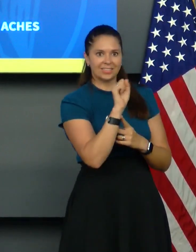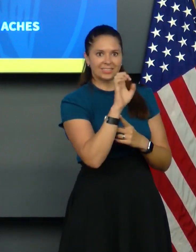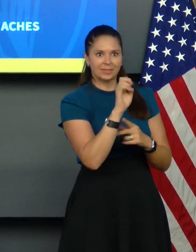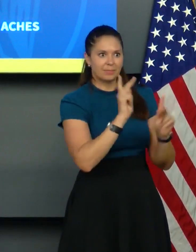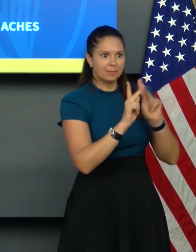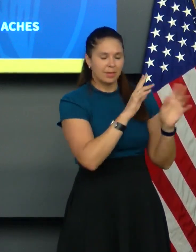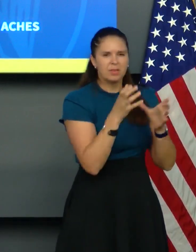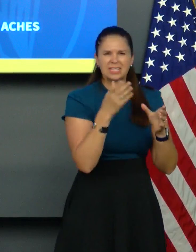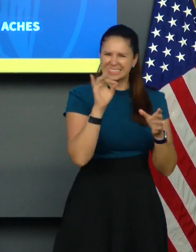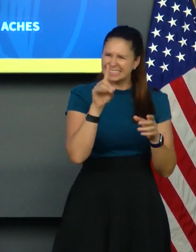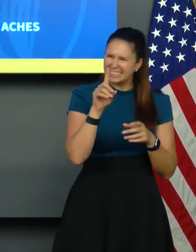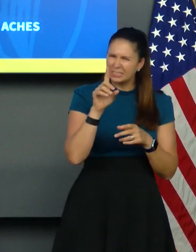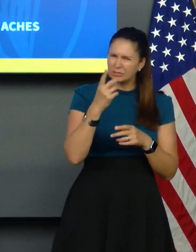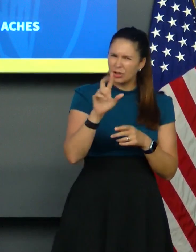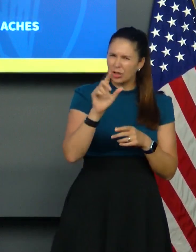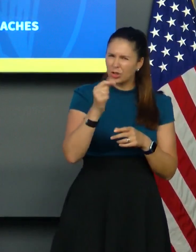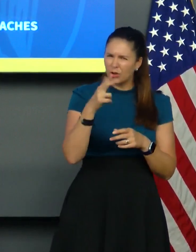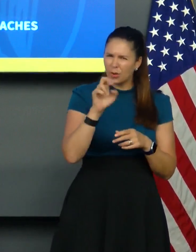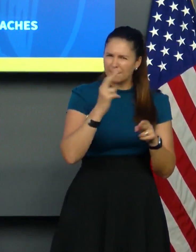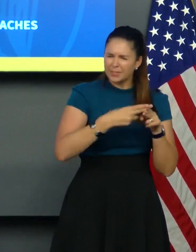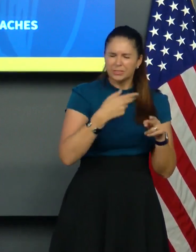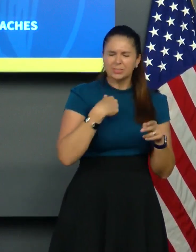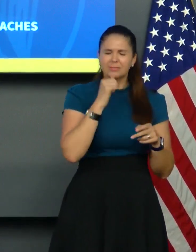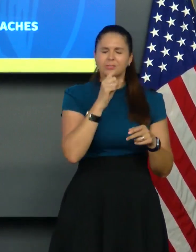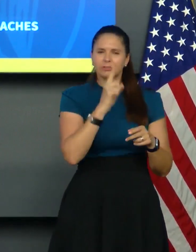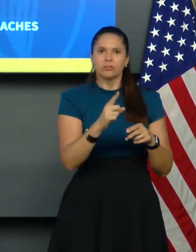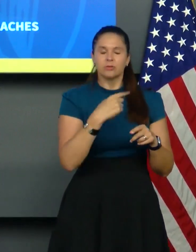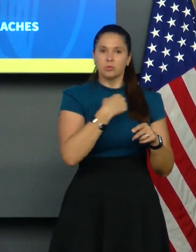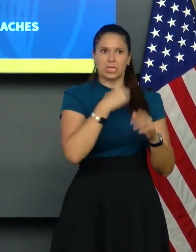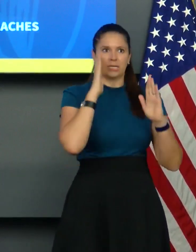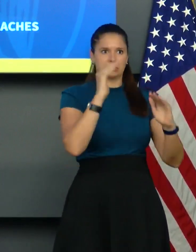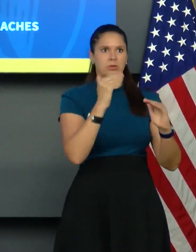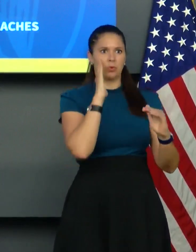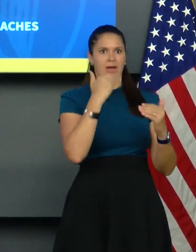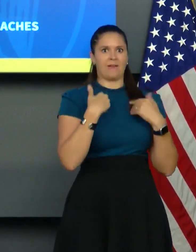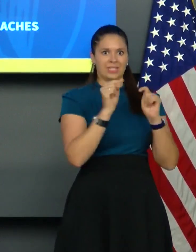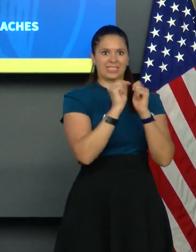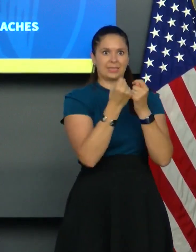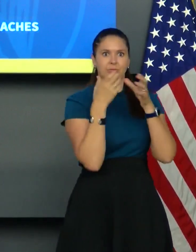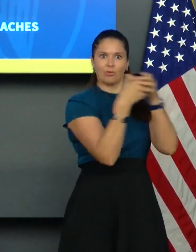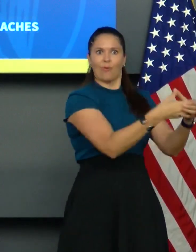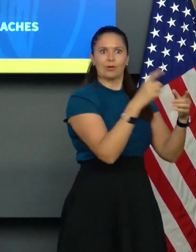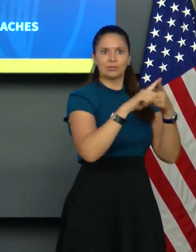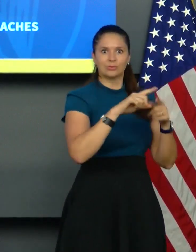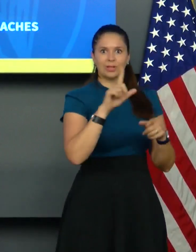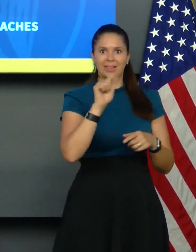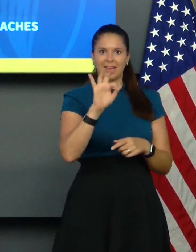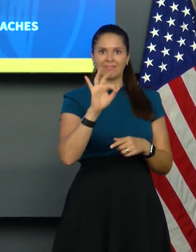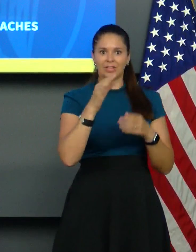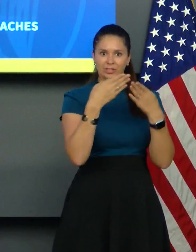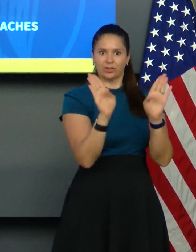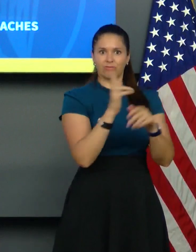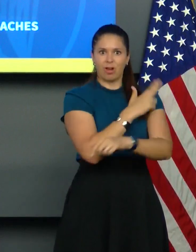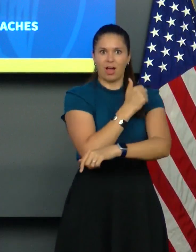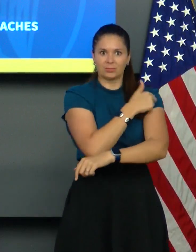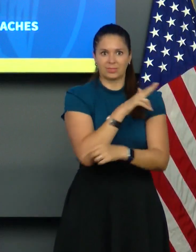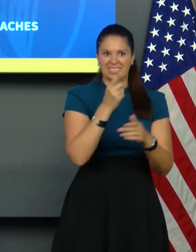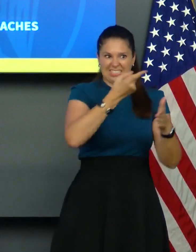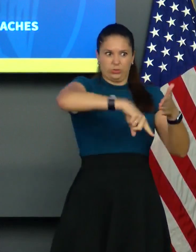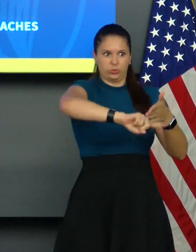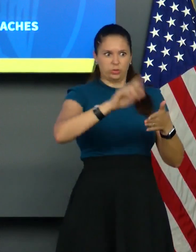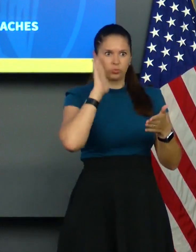remember. Maybe she did. But we anticipate that there will be a team there at Lafayette General next week to